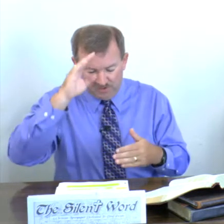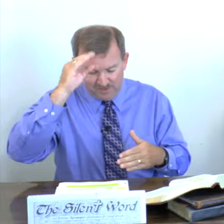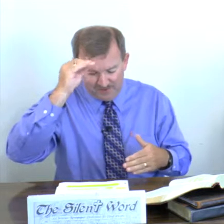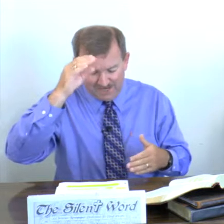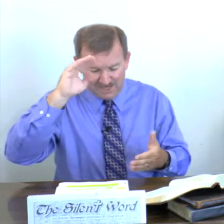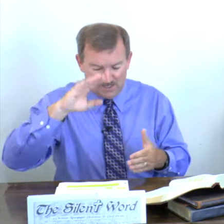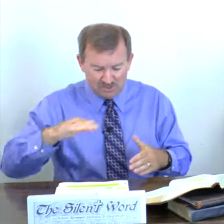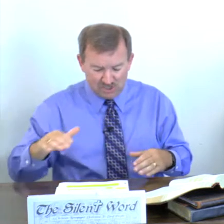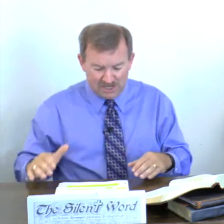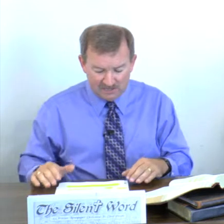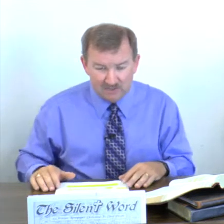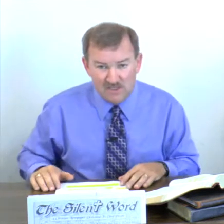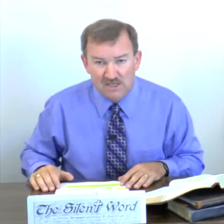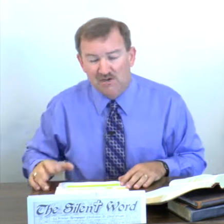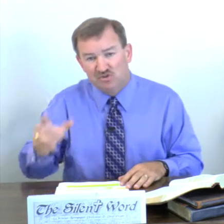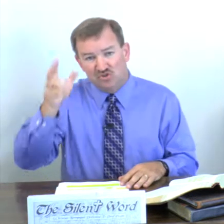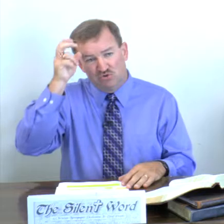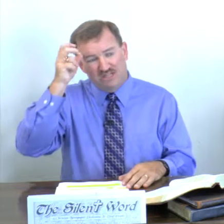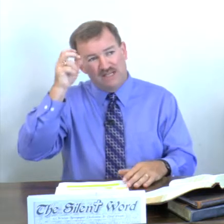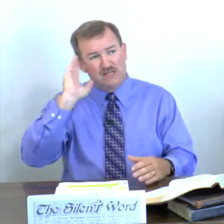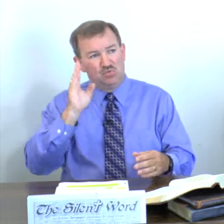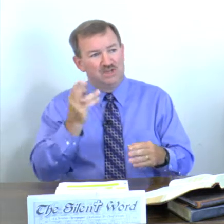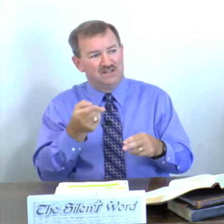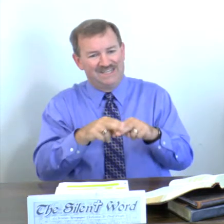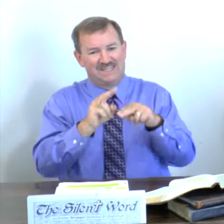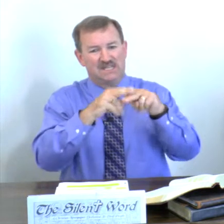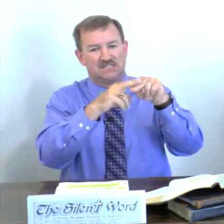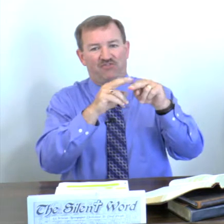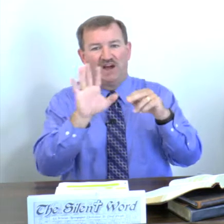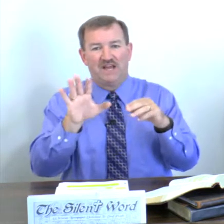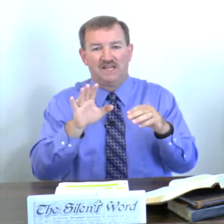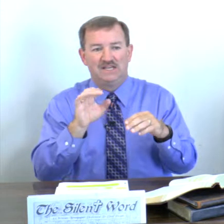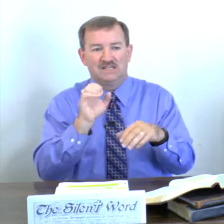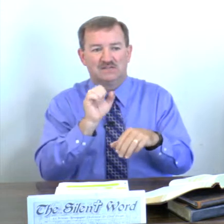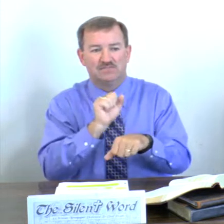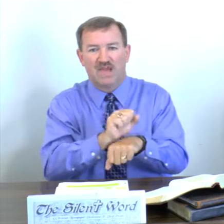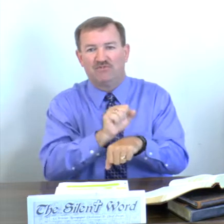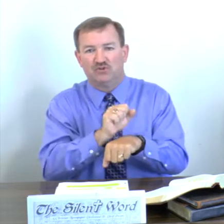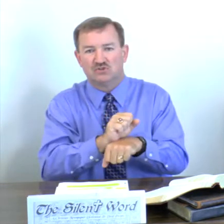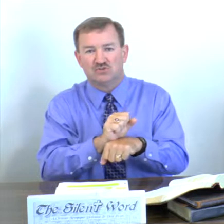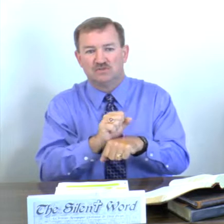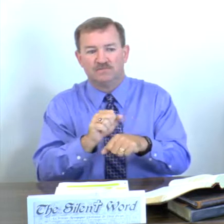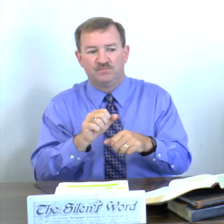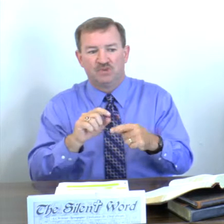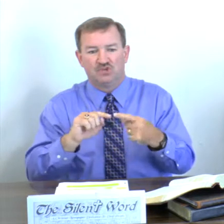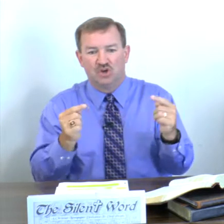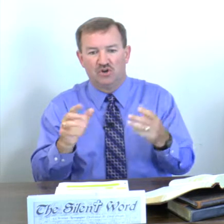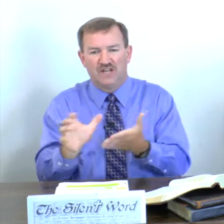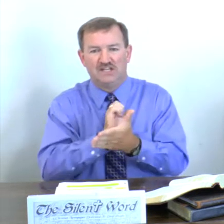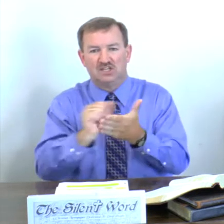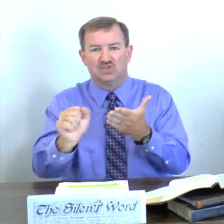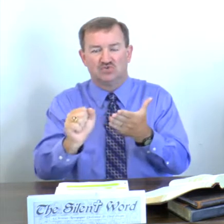the man child. So Satan will intensify his efforts to hurt and